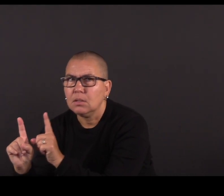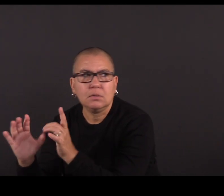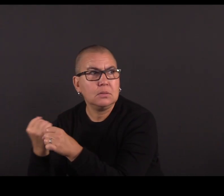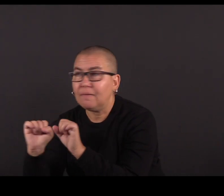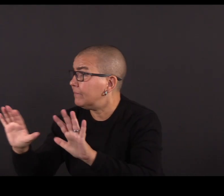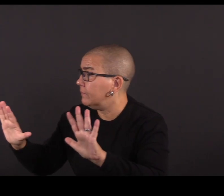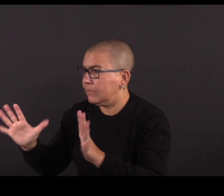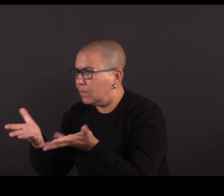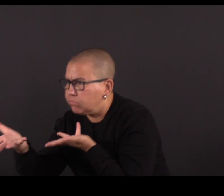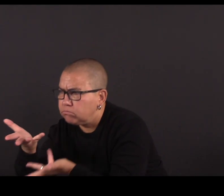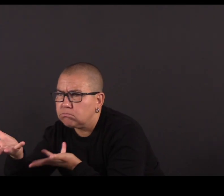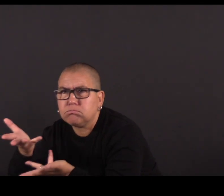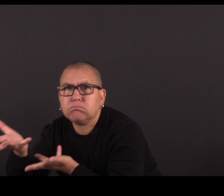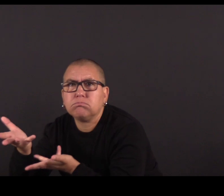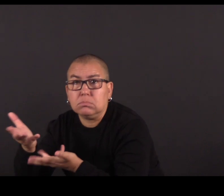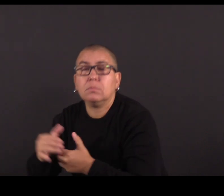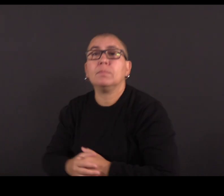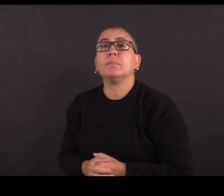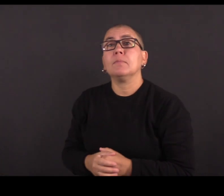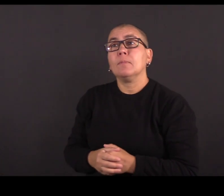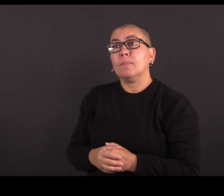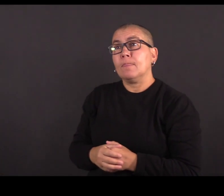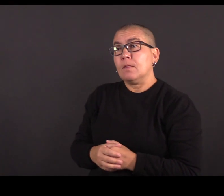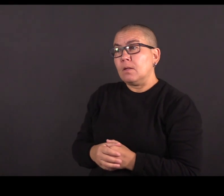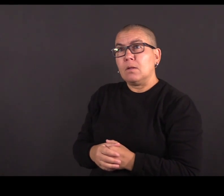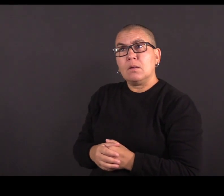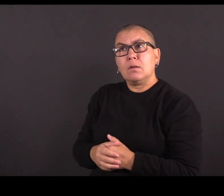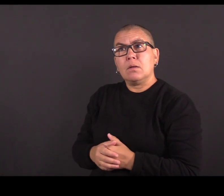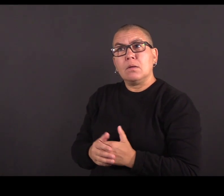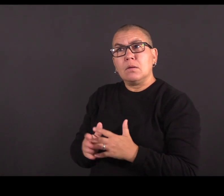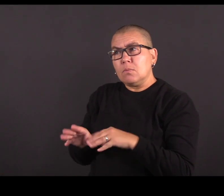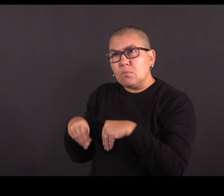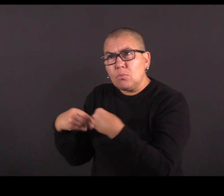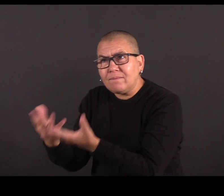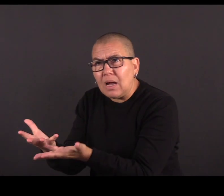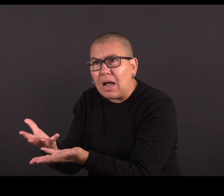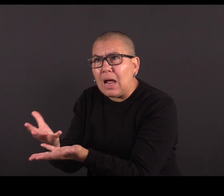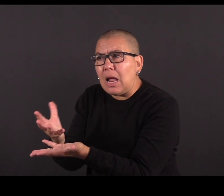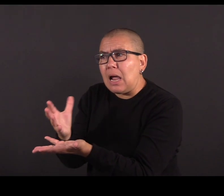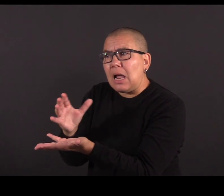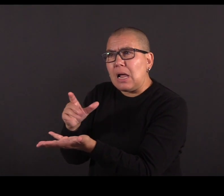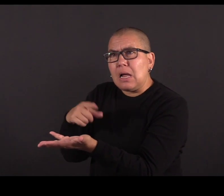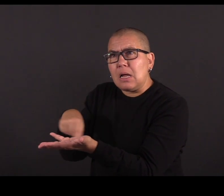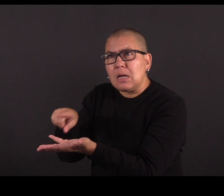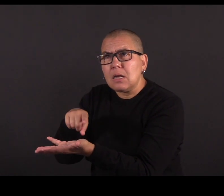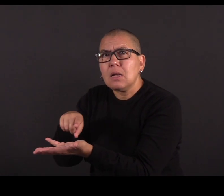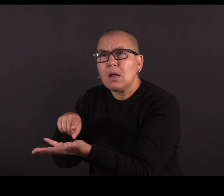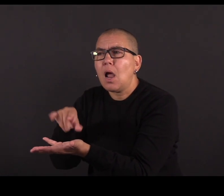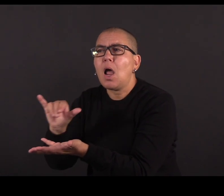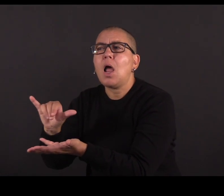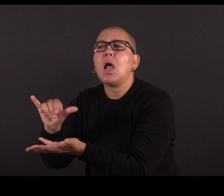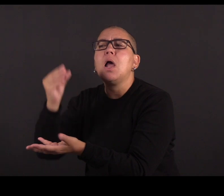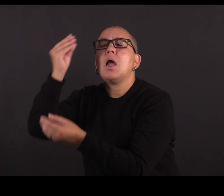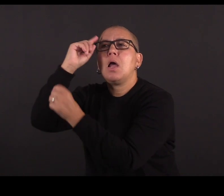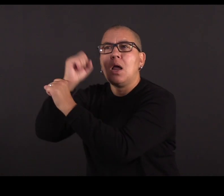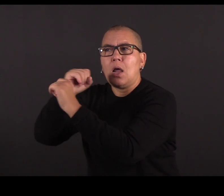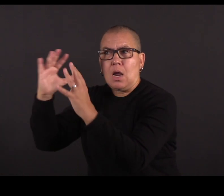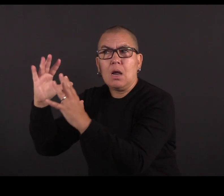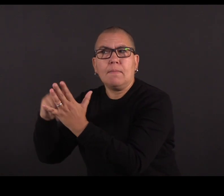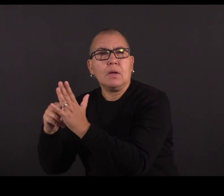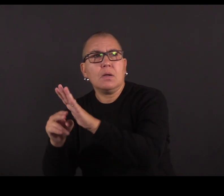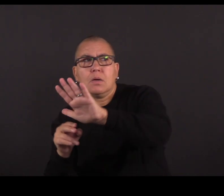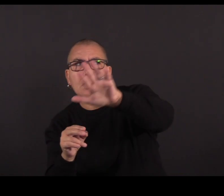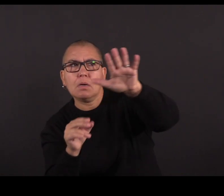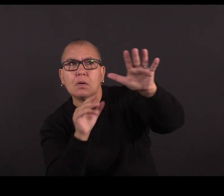Providers also actively engage in the community through outreach, relationship building, and partnership with other organizations